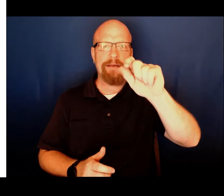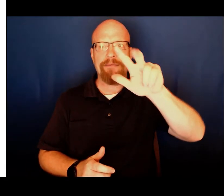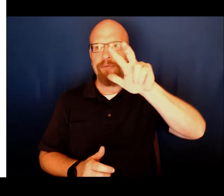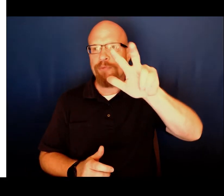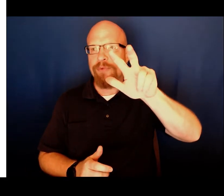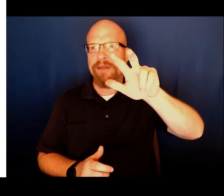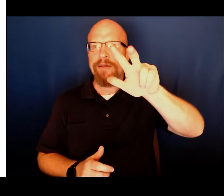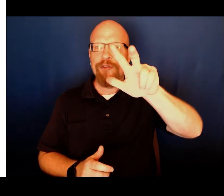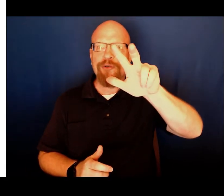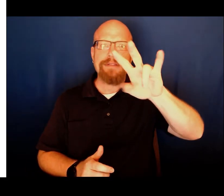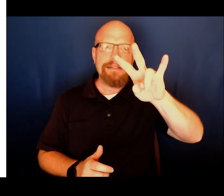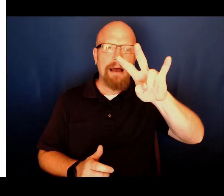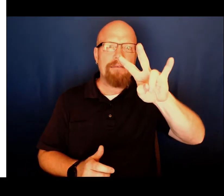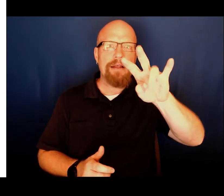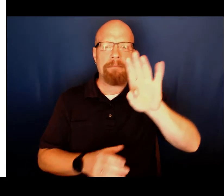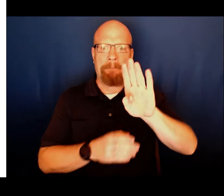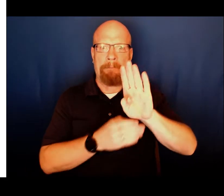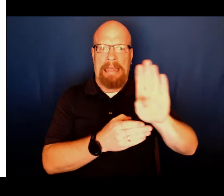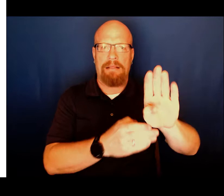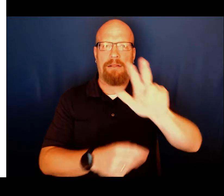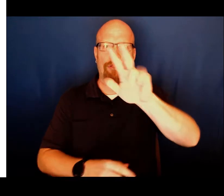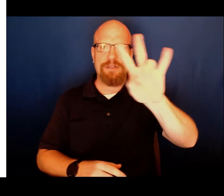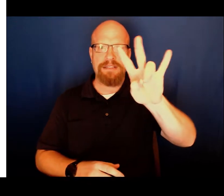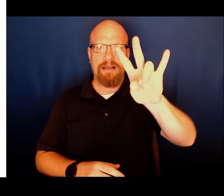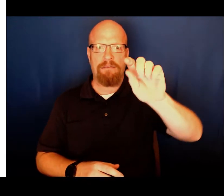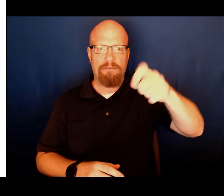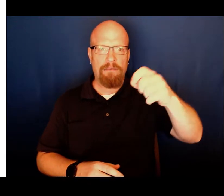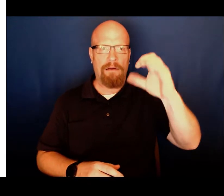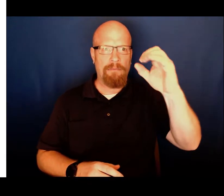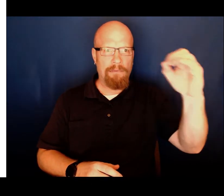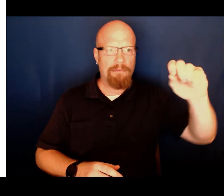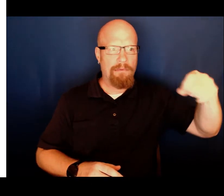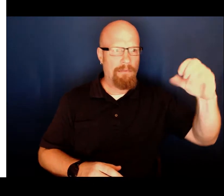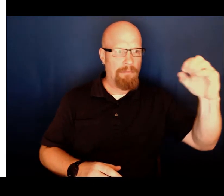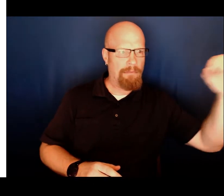you may have a number like 37 billion.